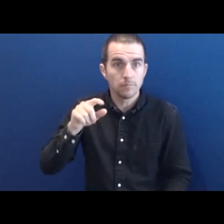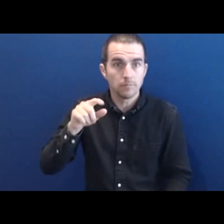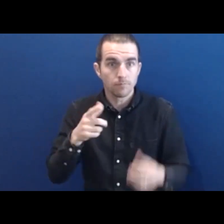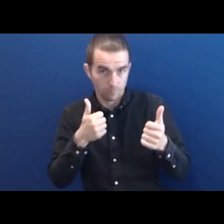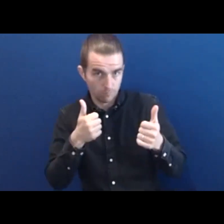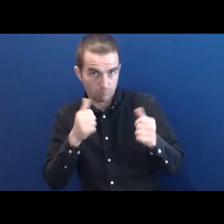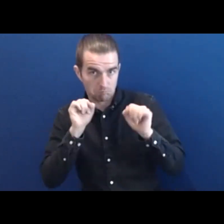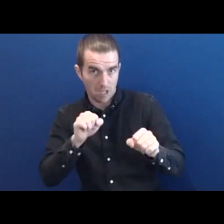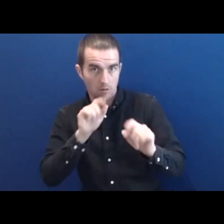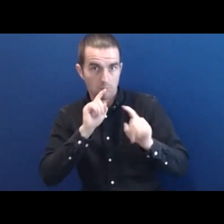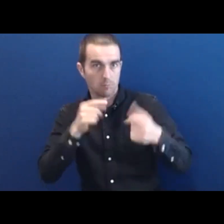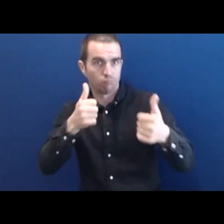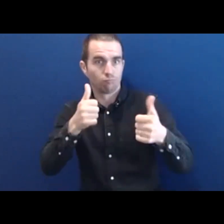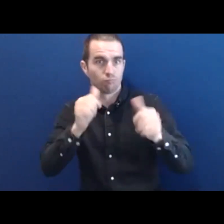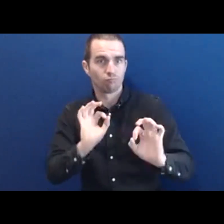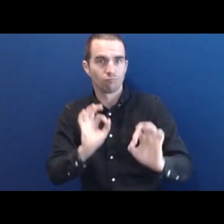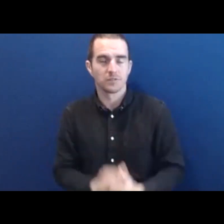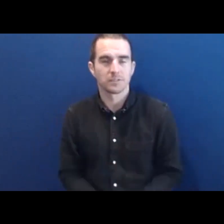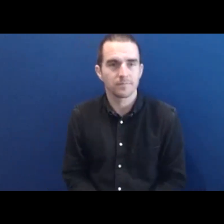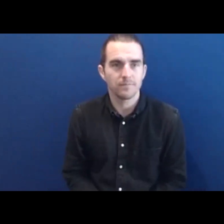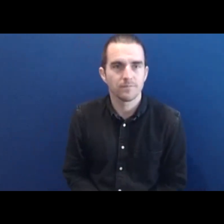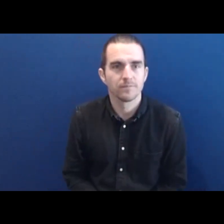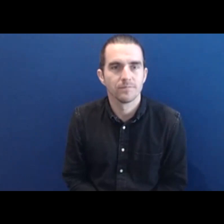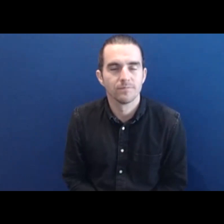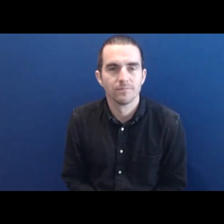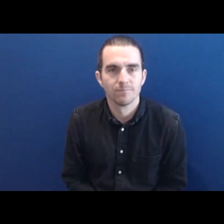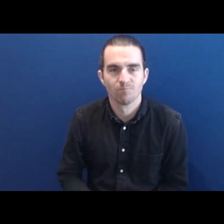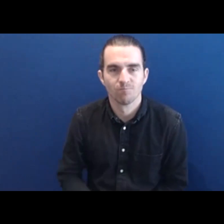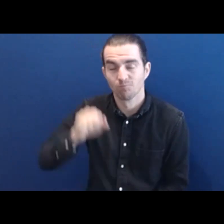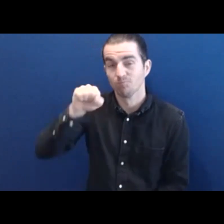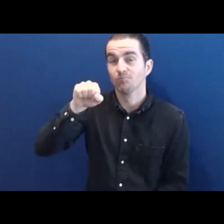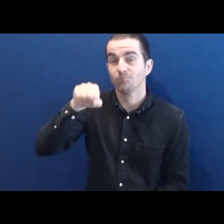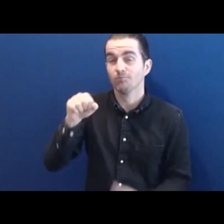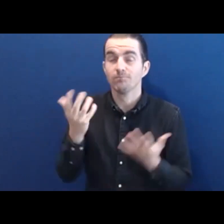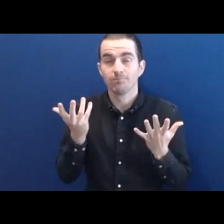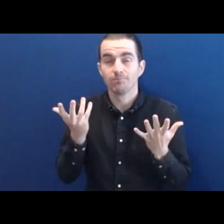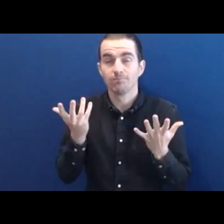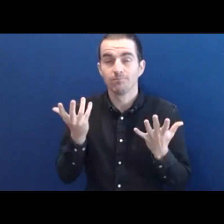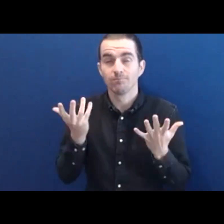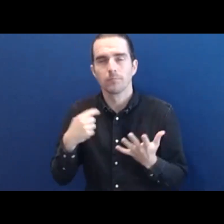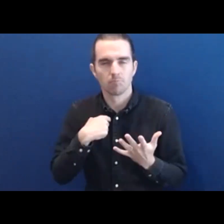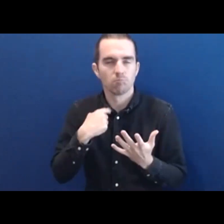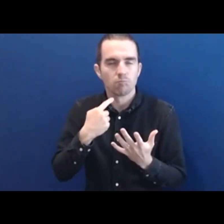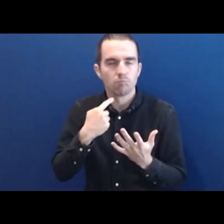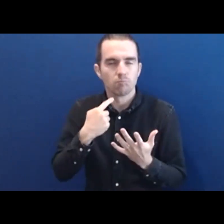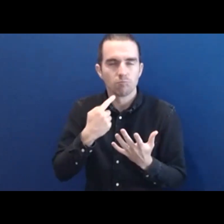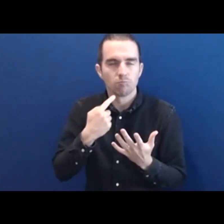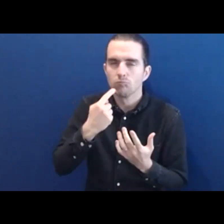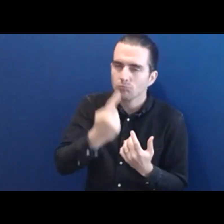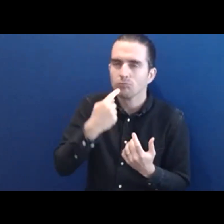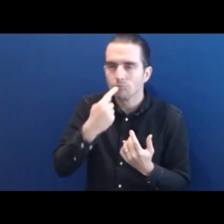Yes. Of course, I mentioned, I talk about the capacity building, but I have not mentioned something about